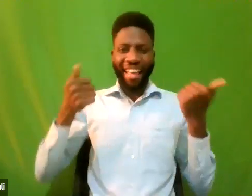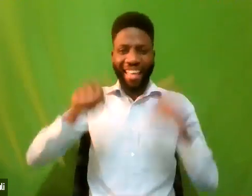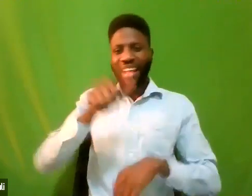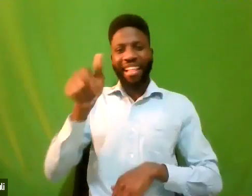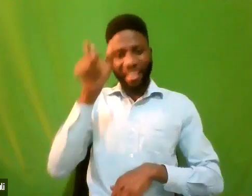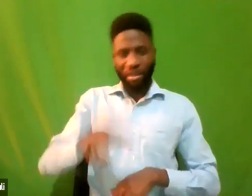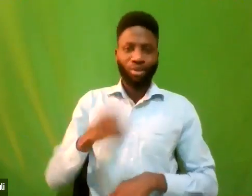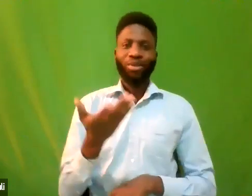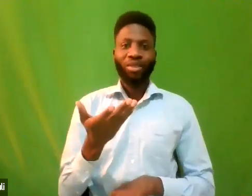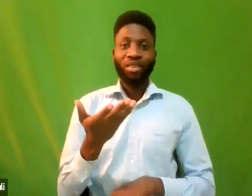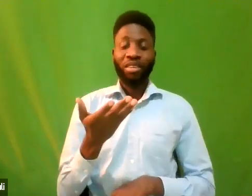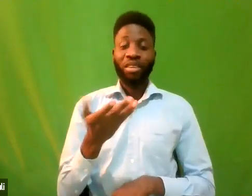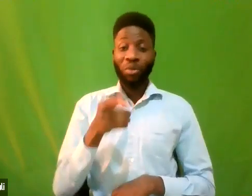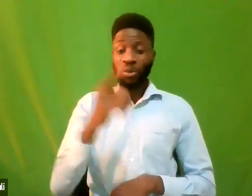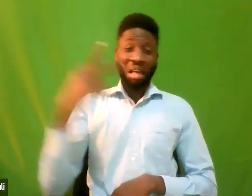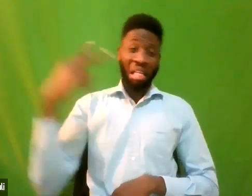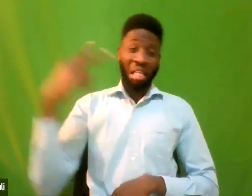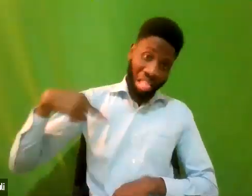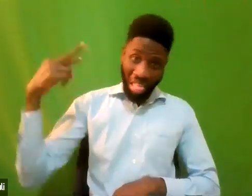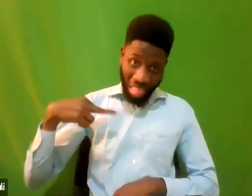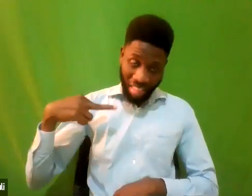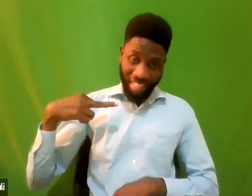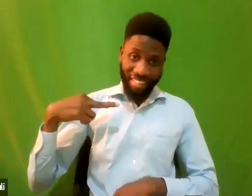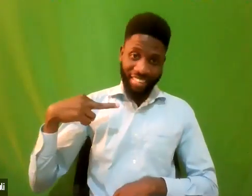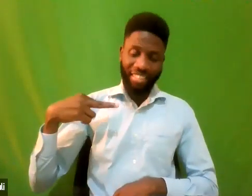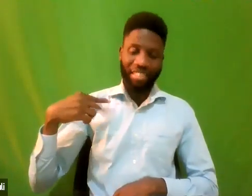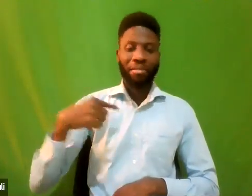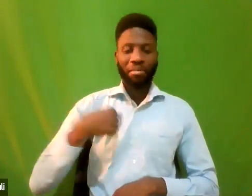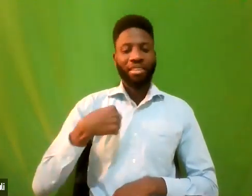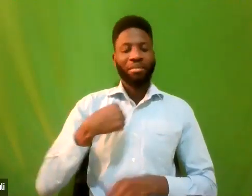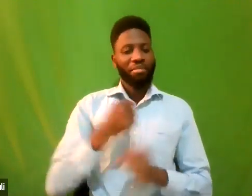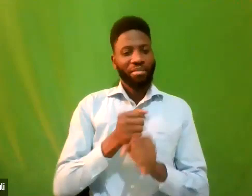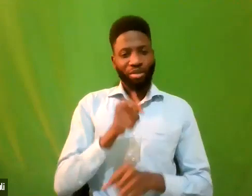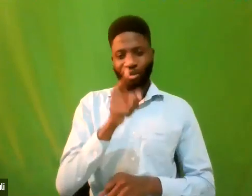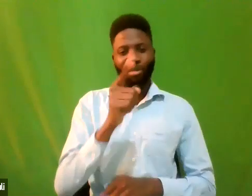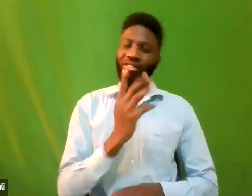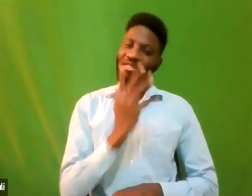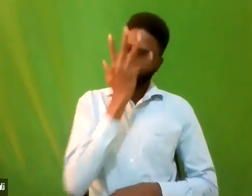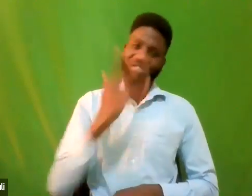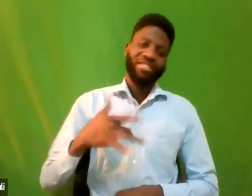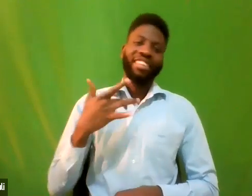So if you don't look on me, I'll make you be ashamed of yourself.